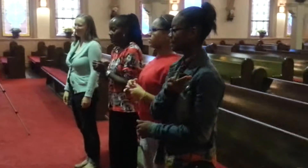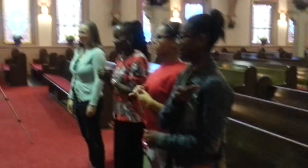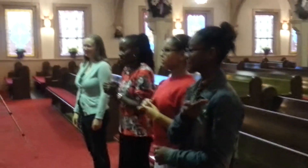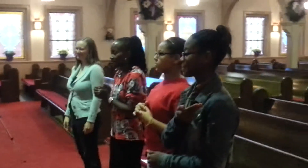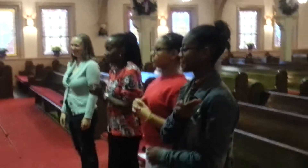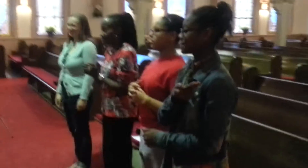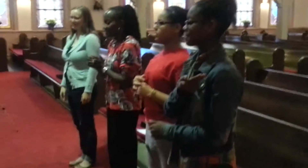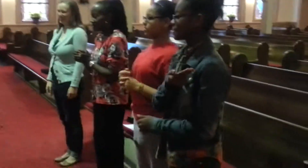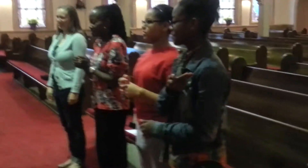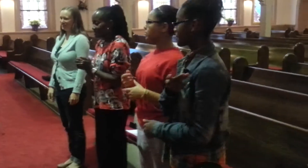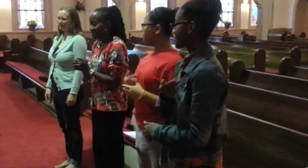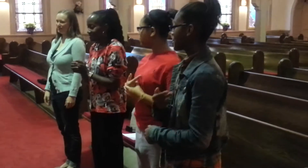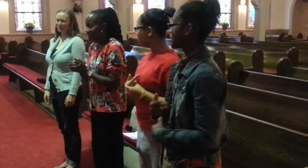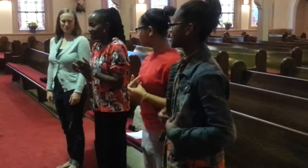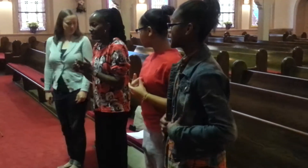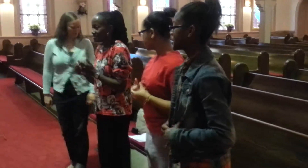What else? The living truth.